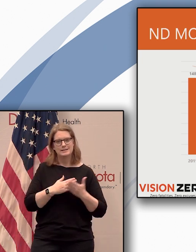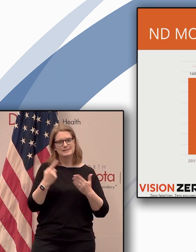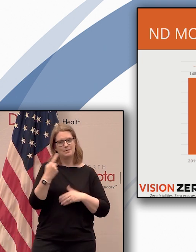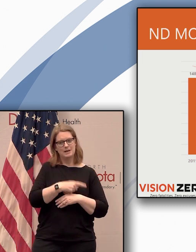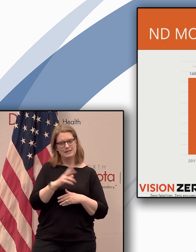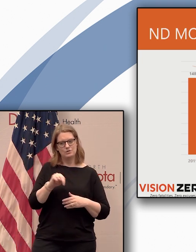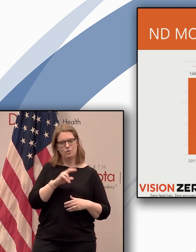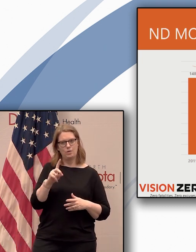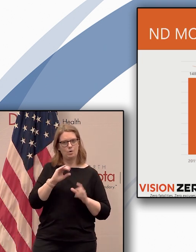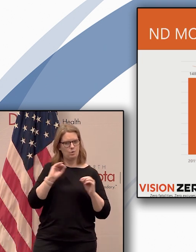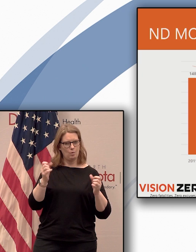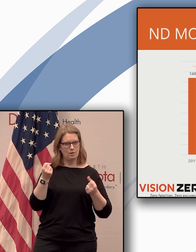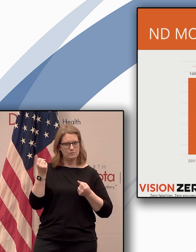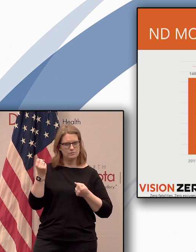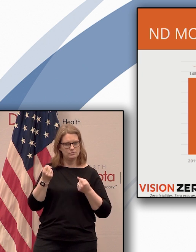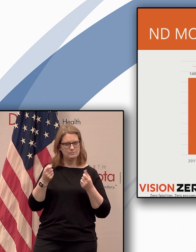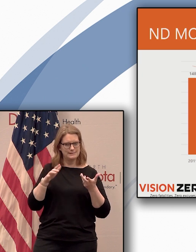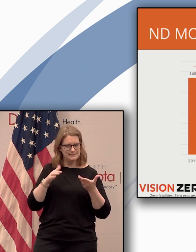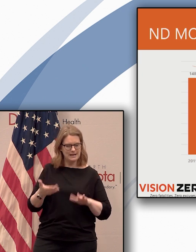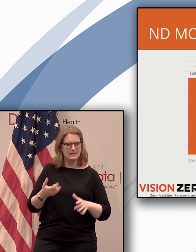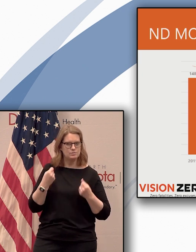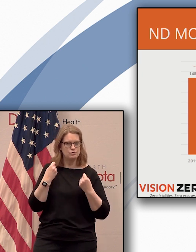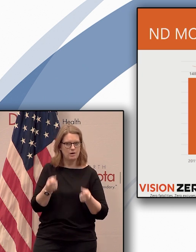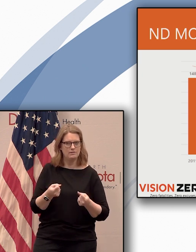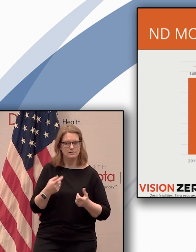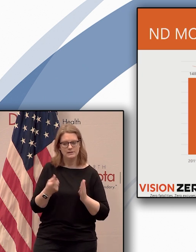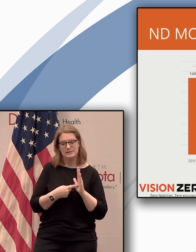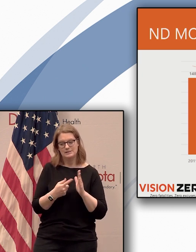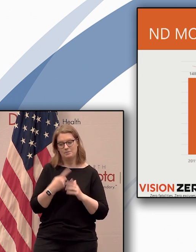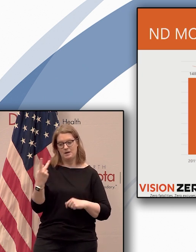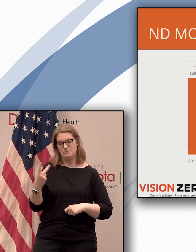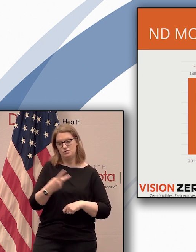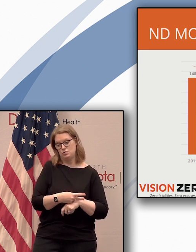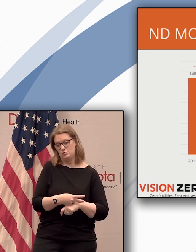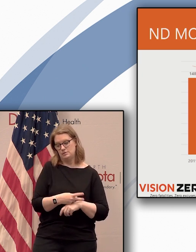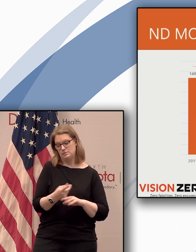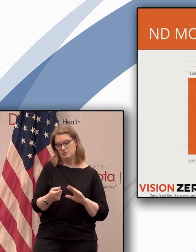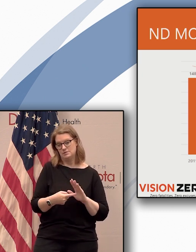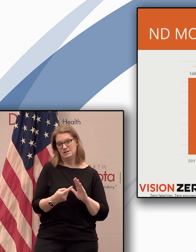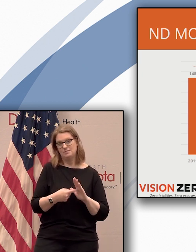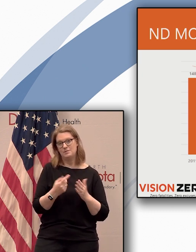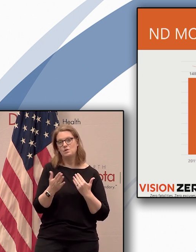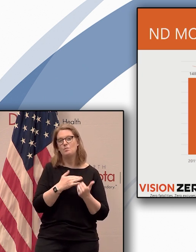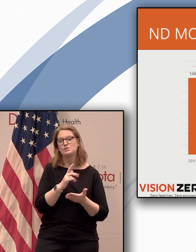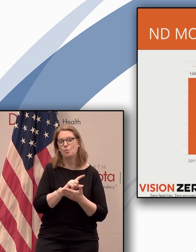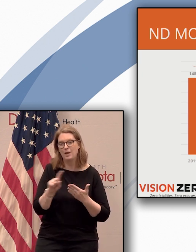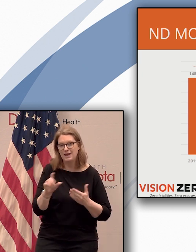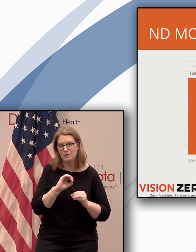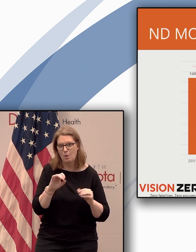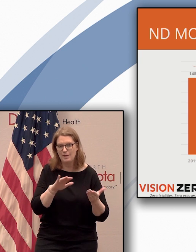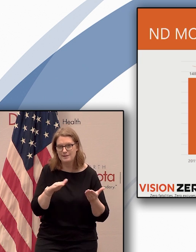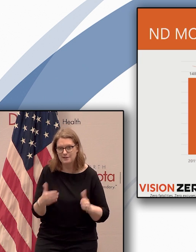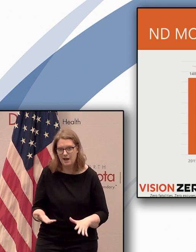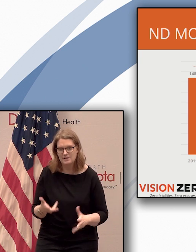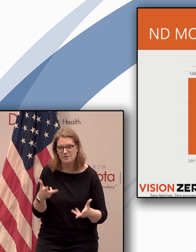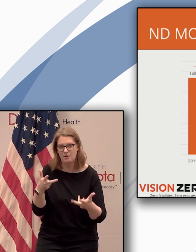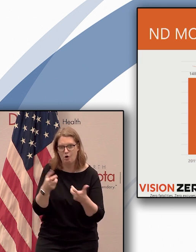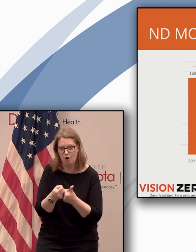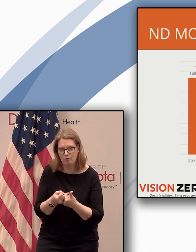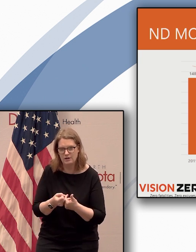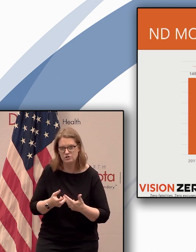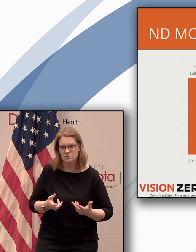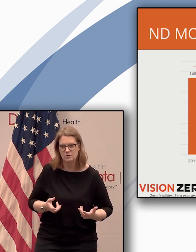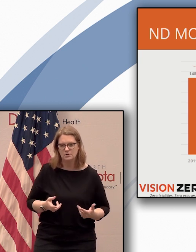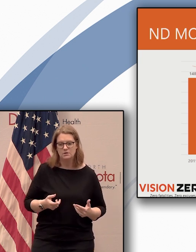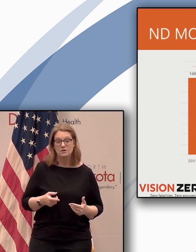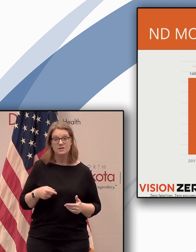nobody dies on the road. Sometimes for 2 days in a row, nobody dies on the road. Sometimes for almost a week, nobody dies on the road in North Dakota. We'd